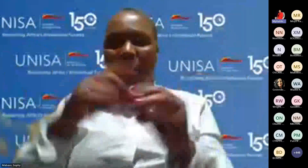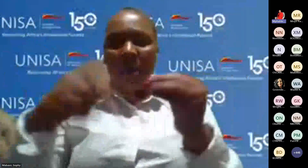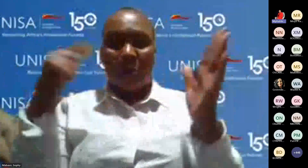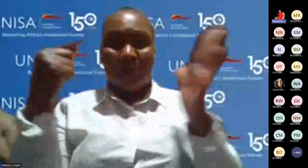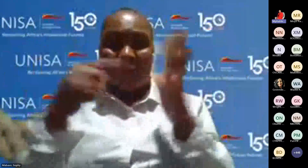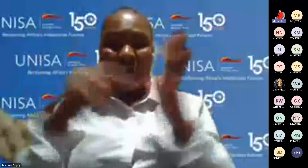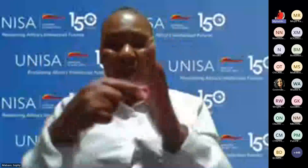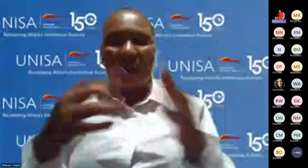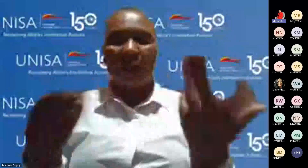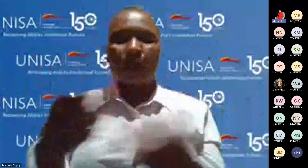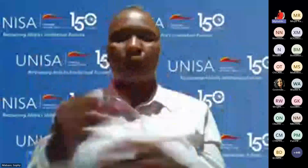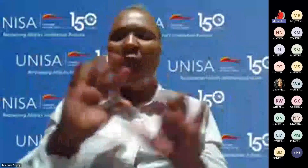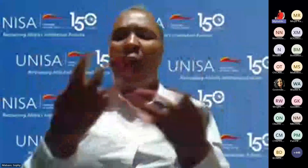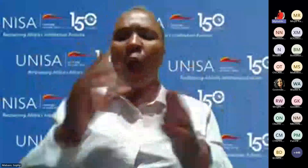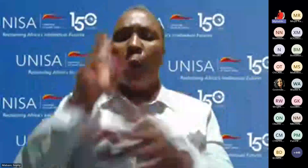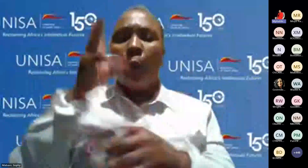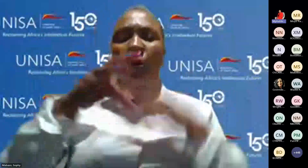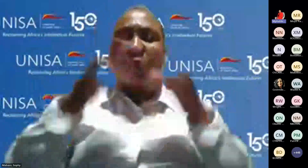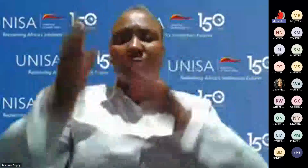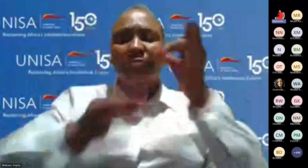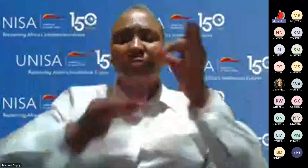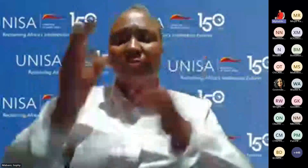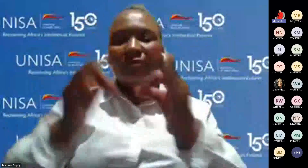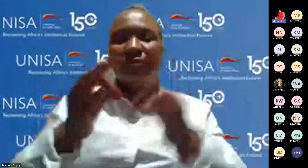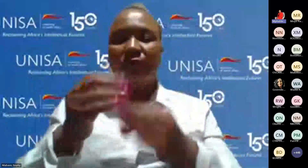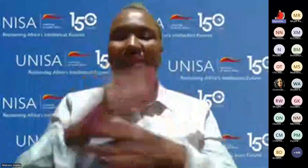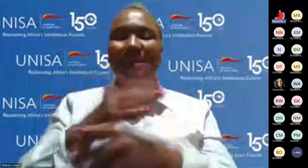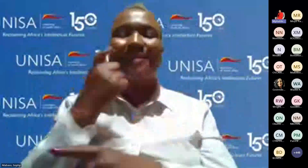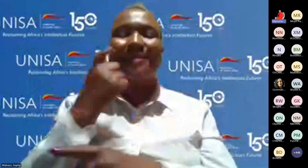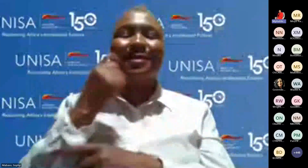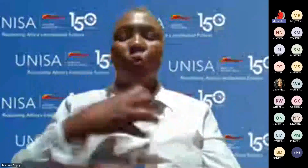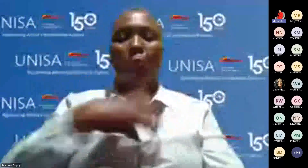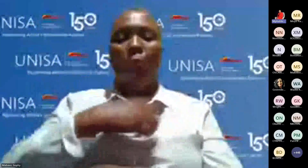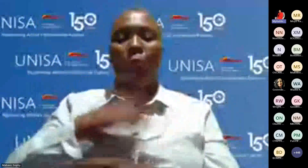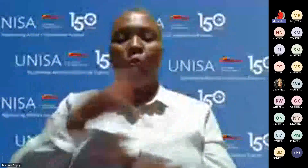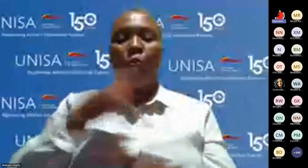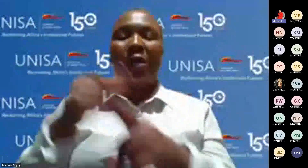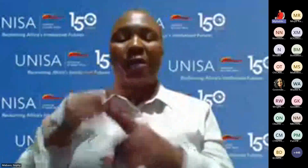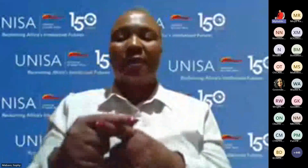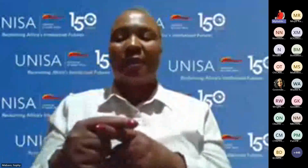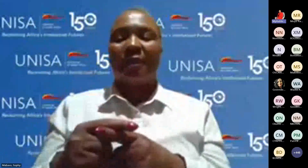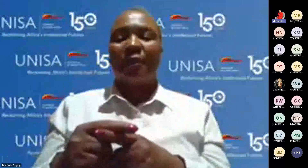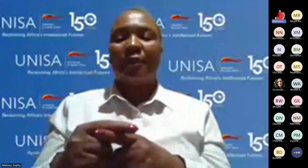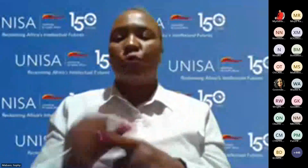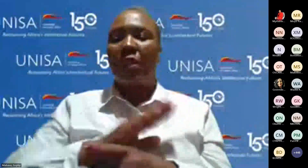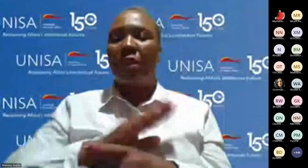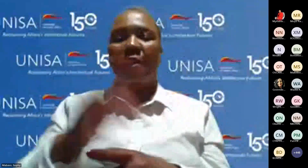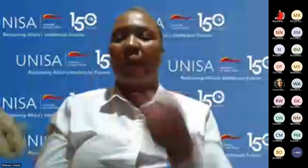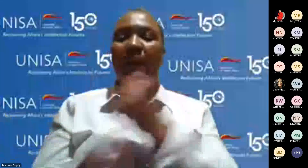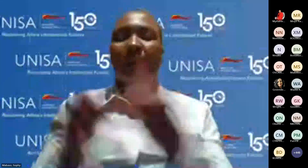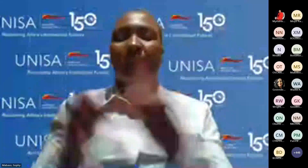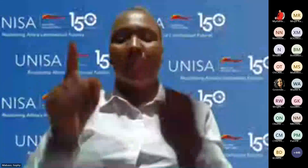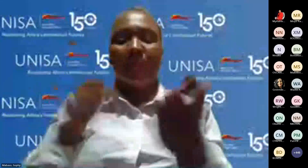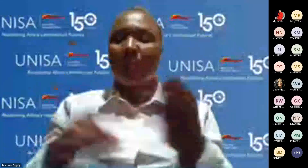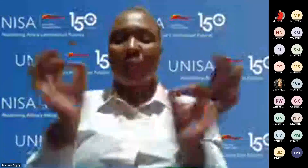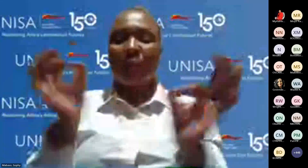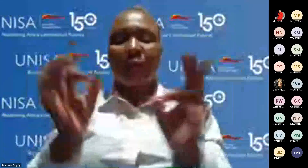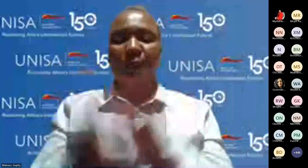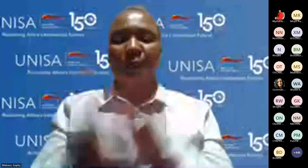So you make it simple in your own words. I'm sure you won't go wrong with that. Thank you.